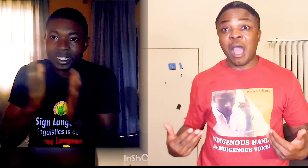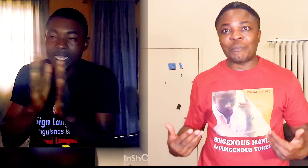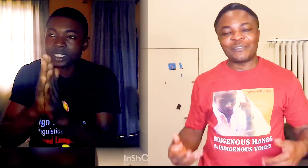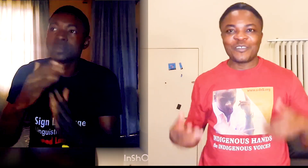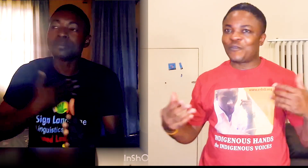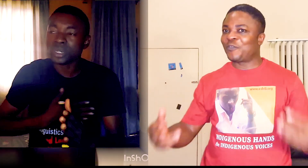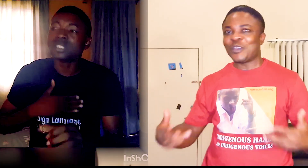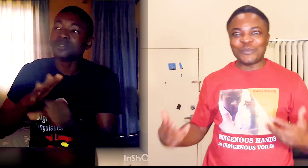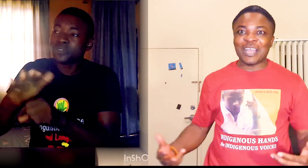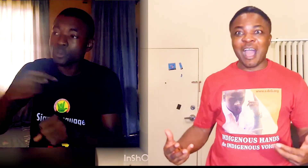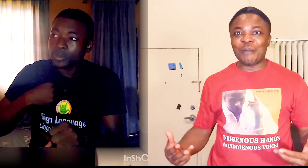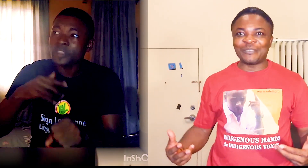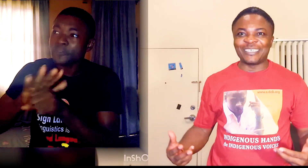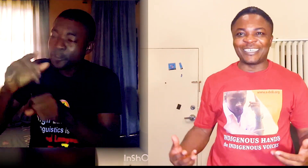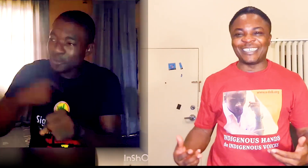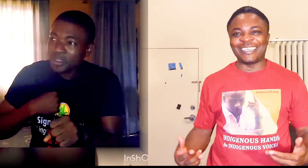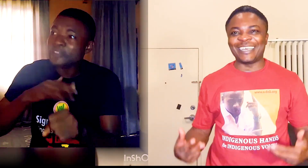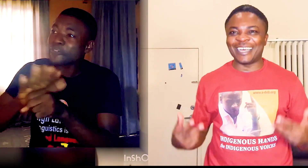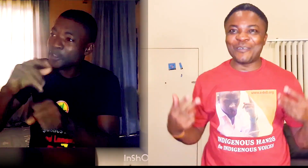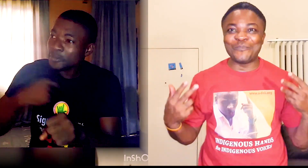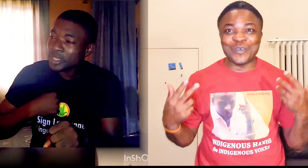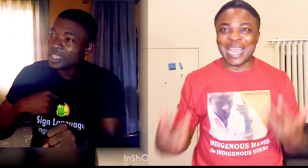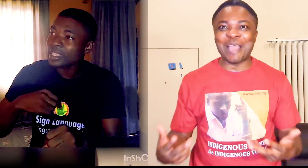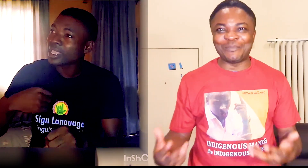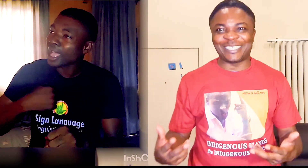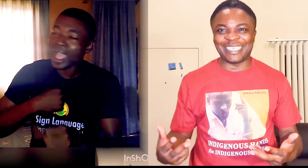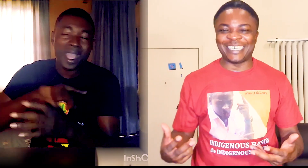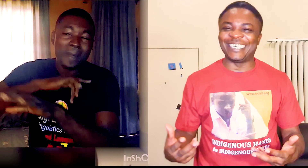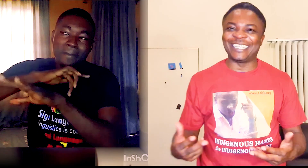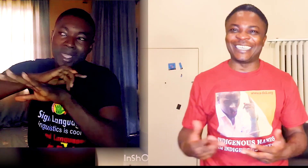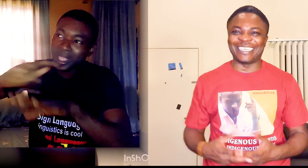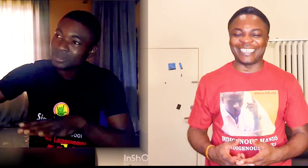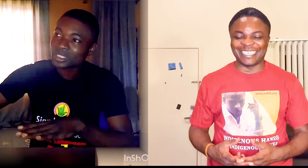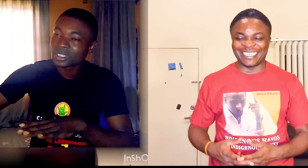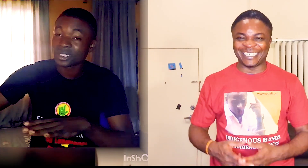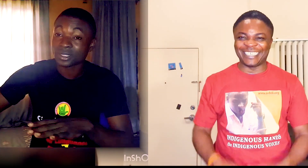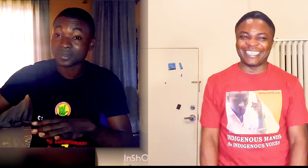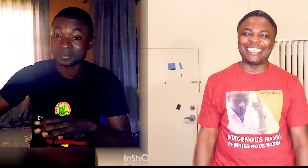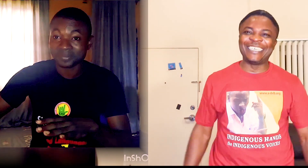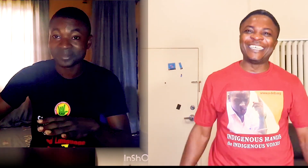me up, fill me up. I'm empty.